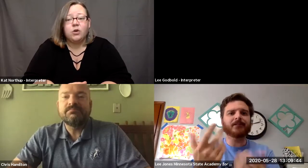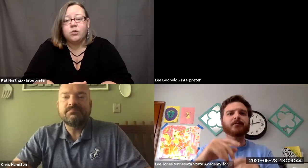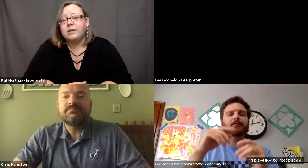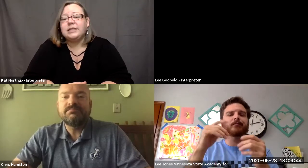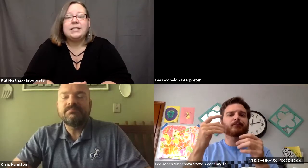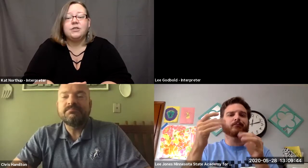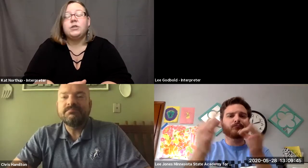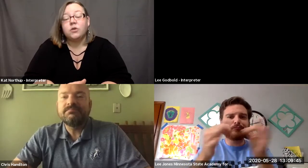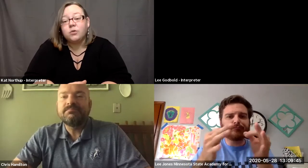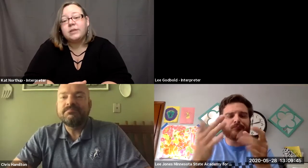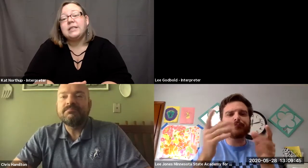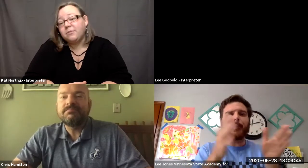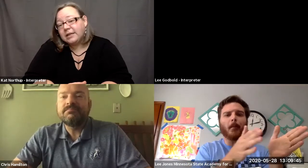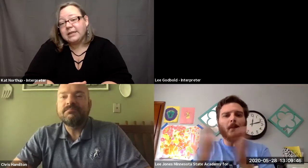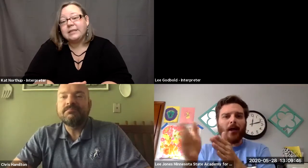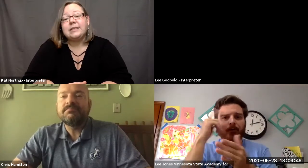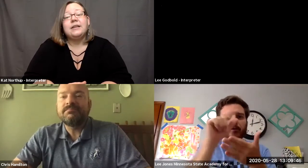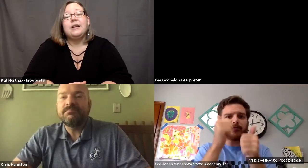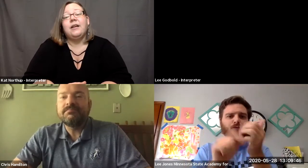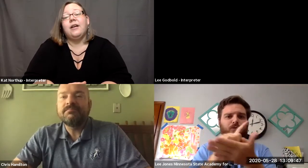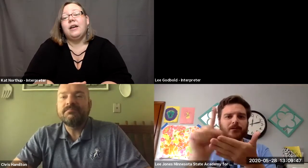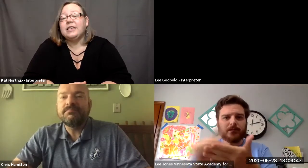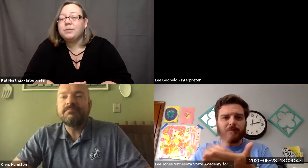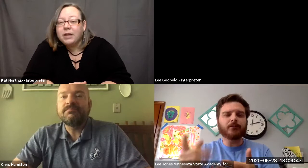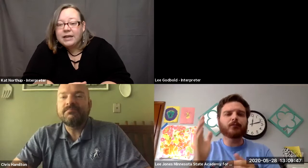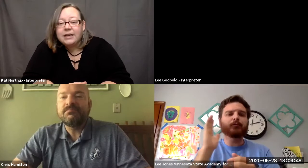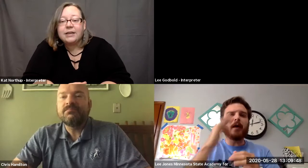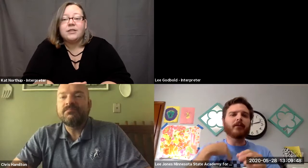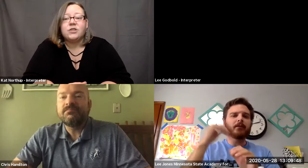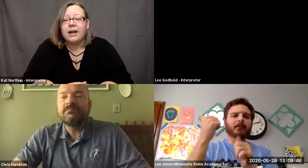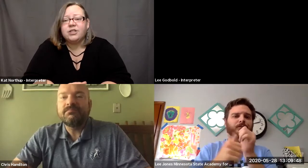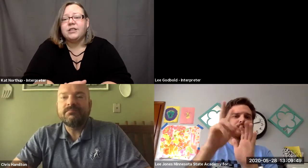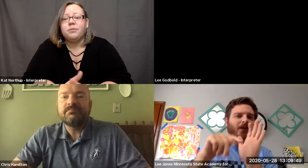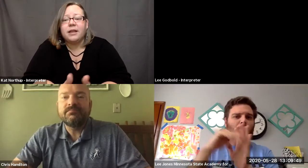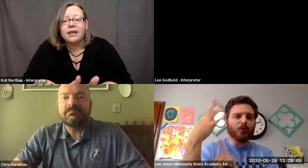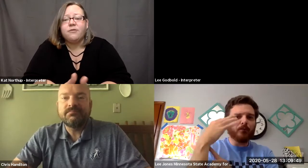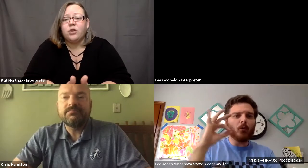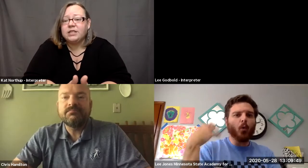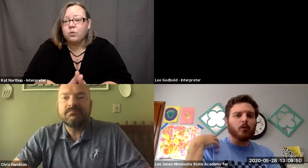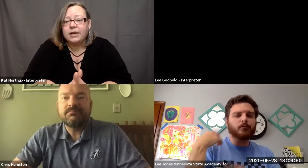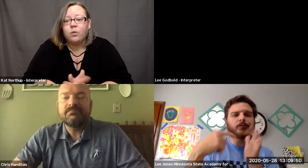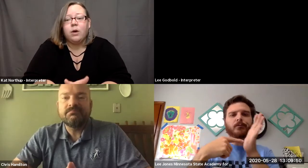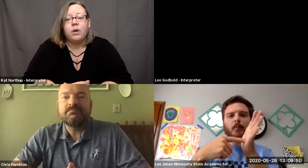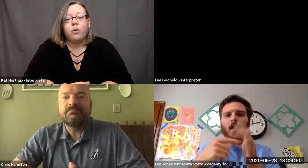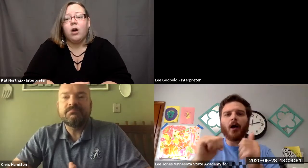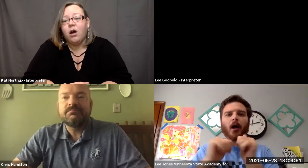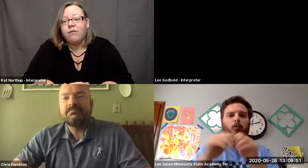Zoom team meetings, explaining the strategy, the plan for each week while we were off,